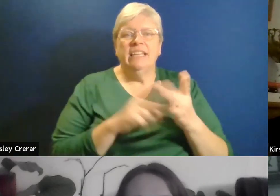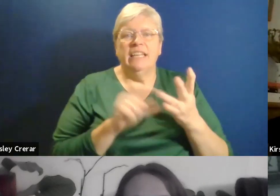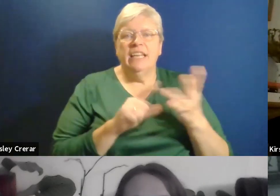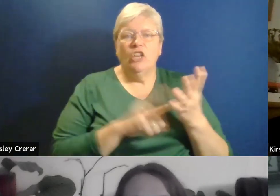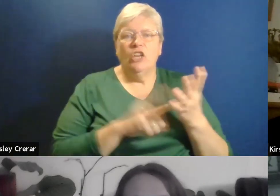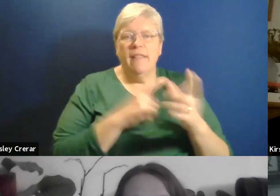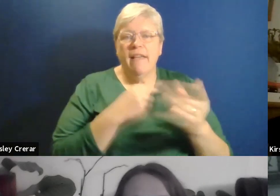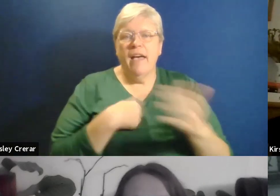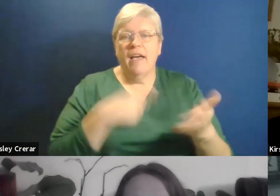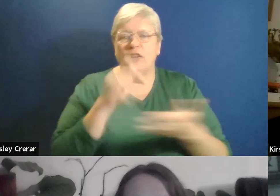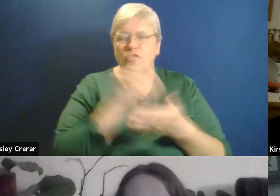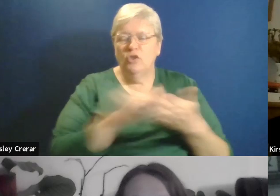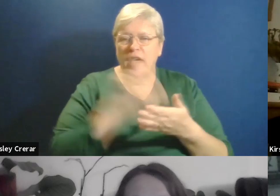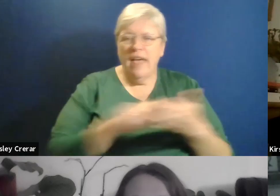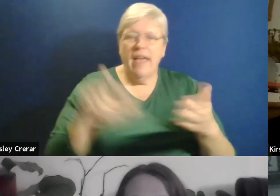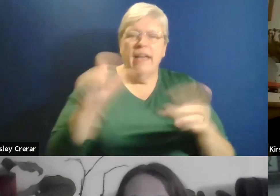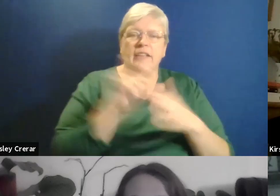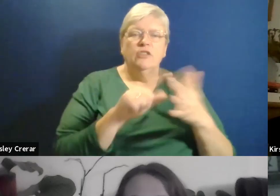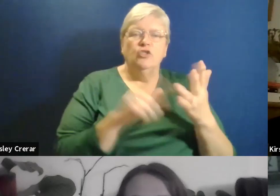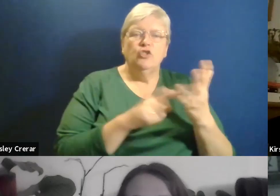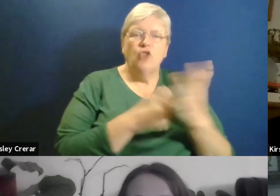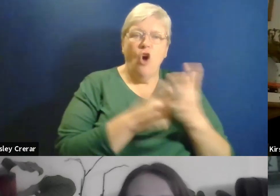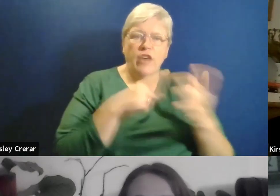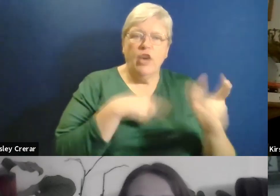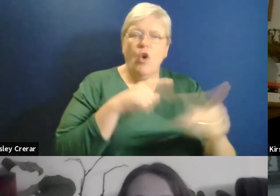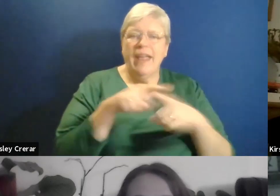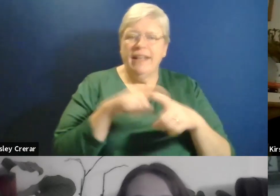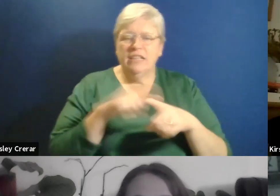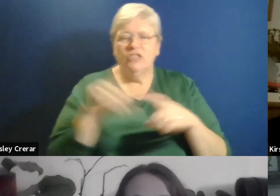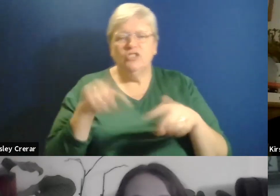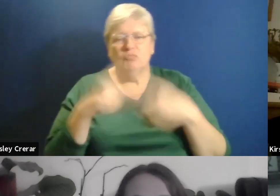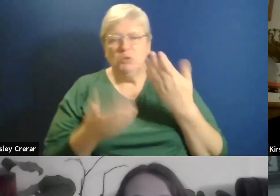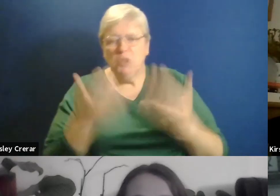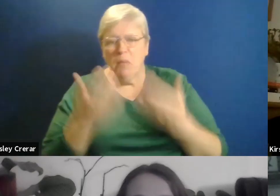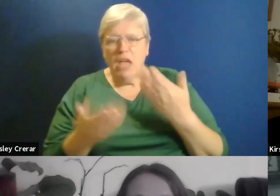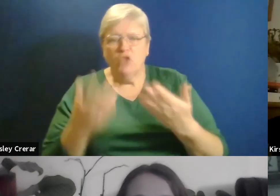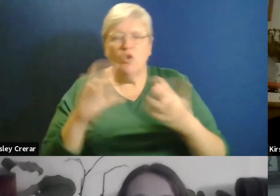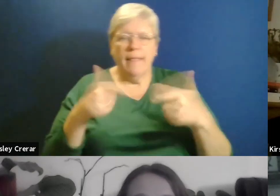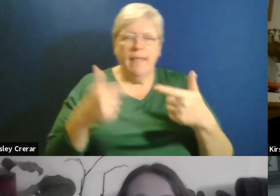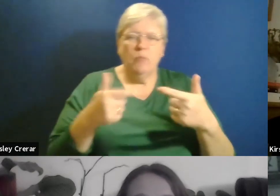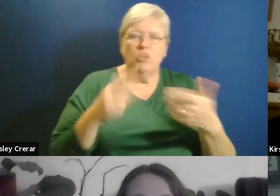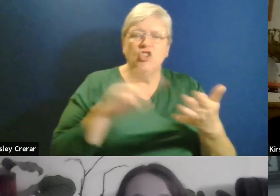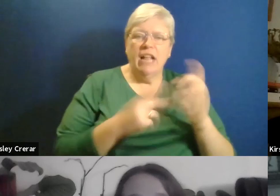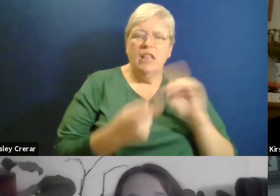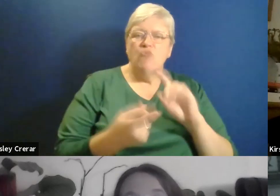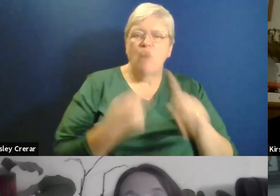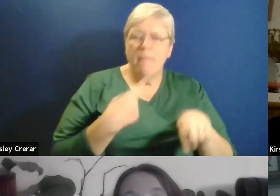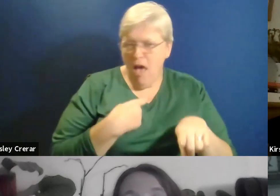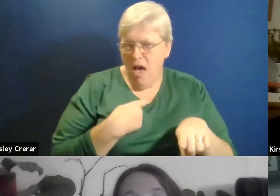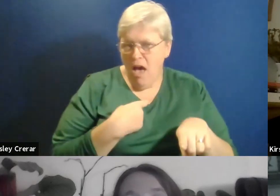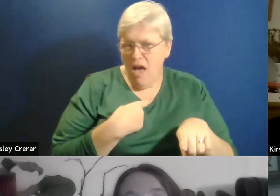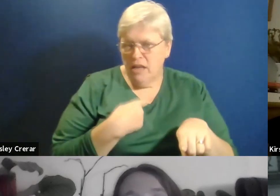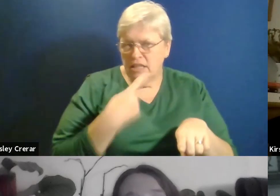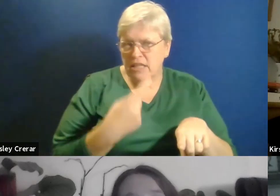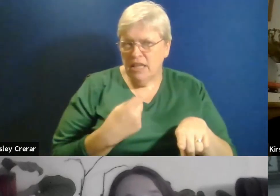Doric or standard English most? And does what you write differ depending on the language? And then Nicola replied, saying,